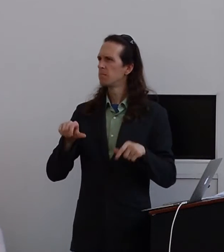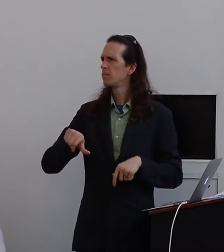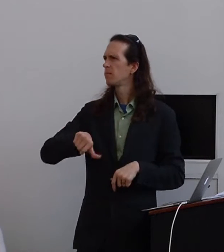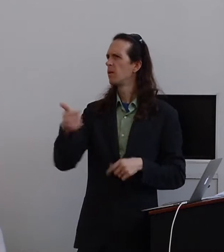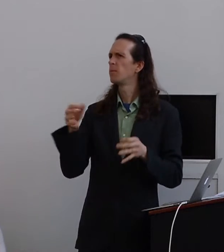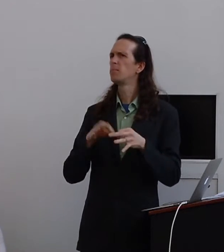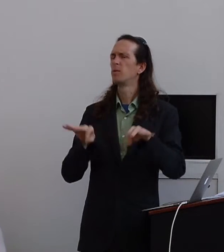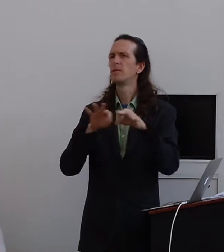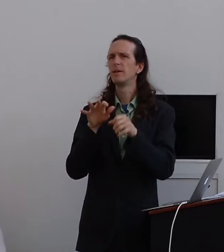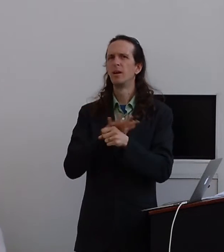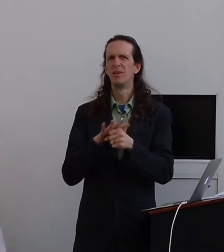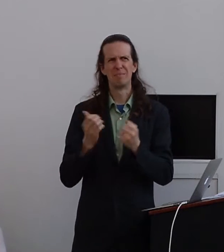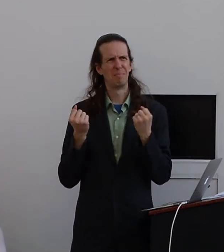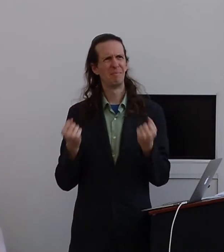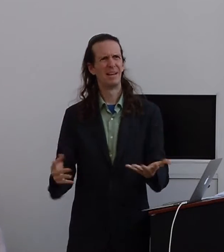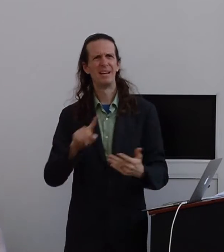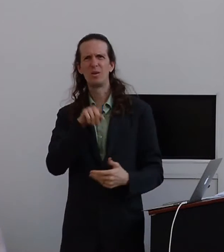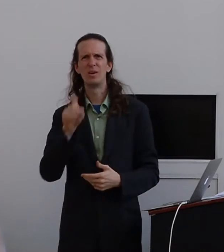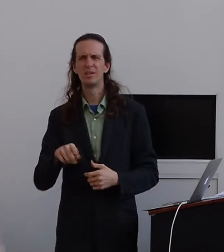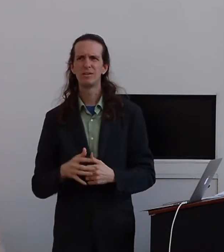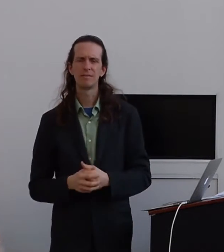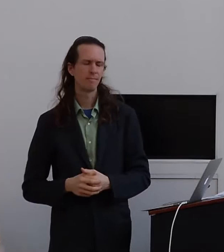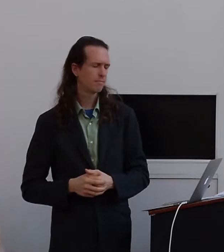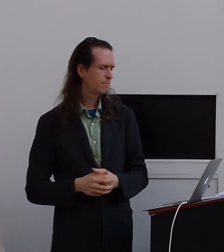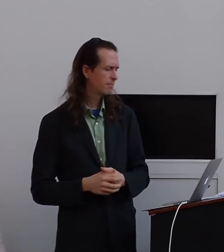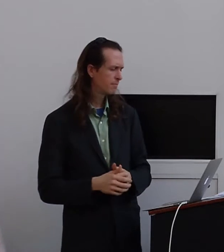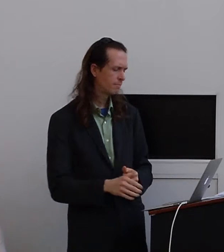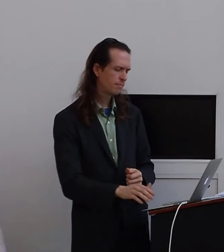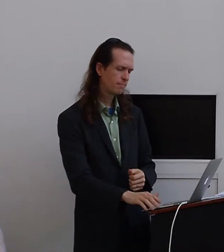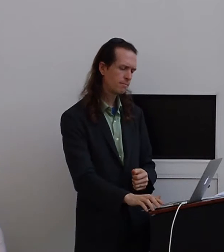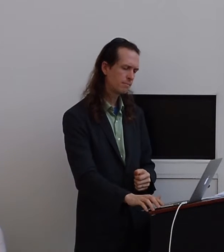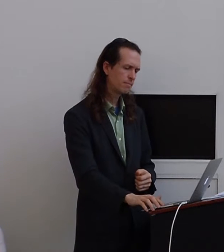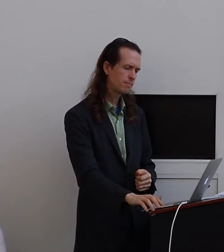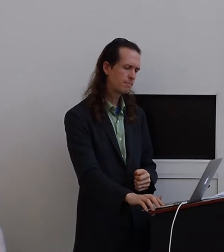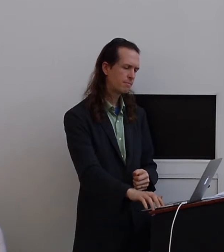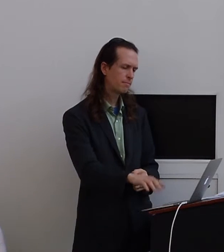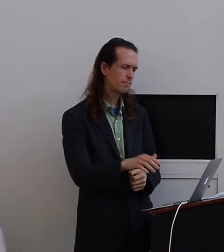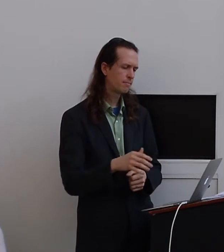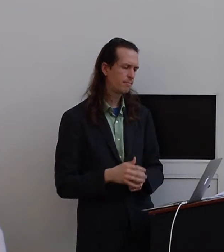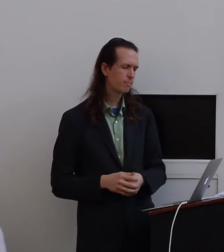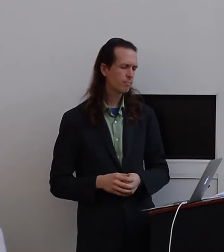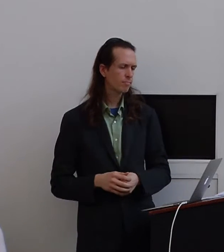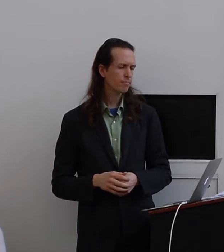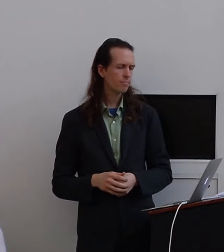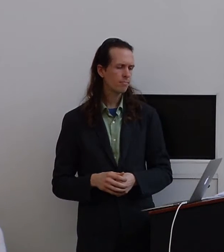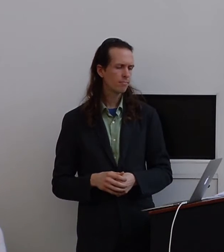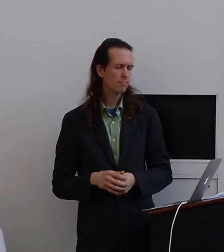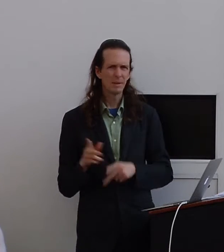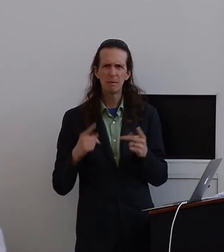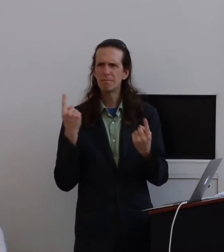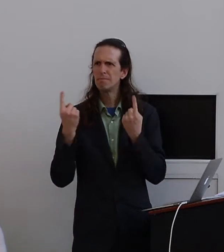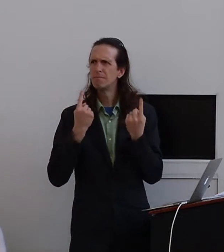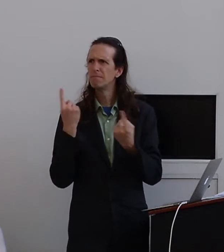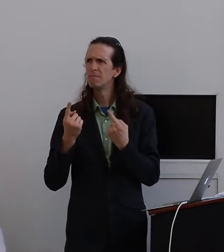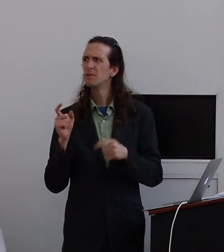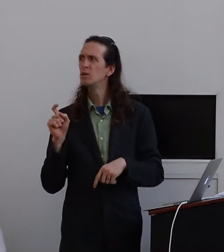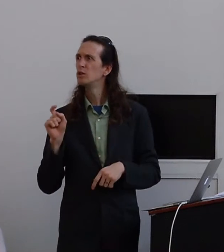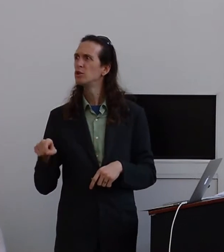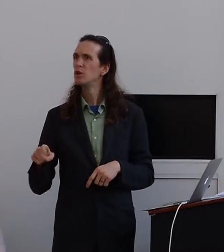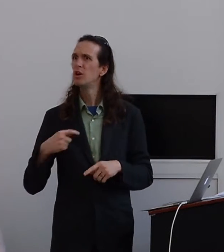Bilingualism is another important domain of inquiry, with many important associated questions. People often